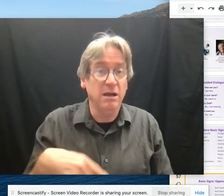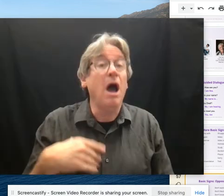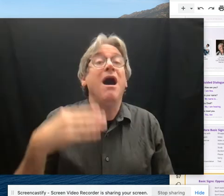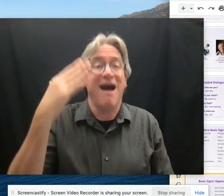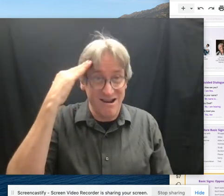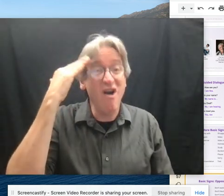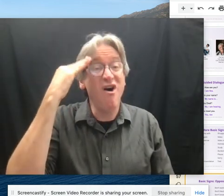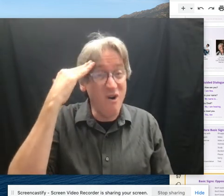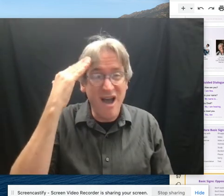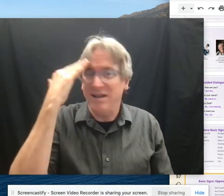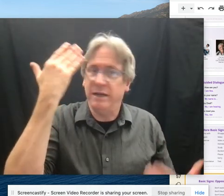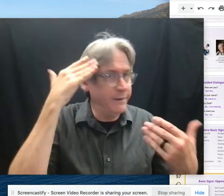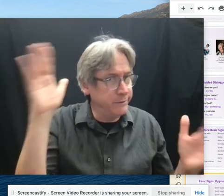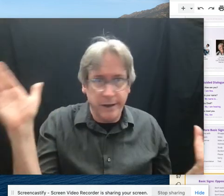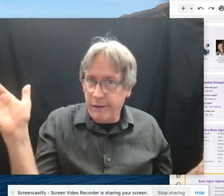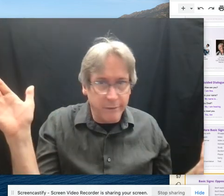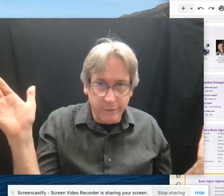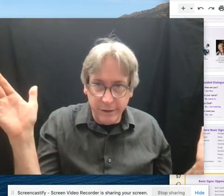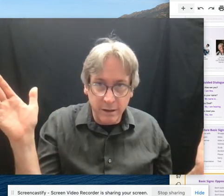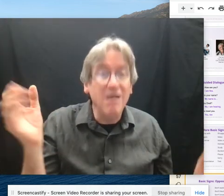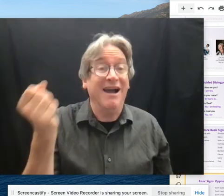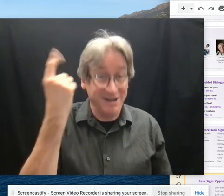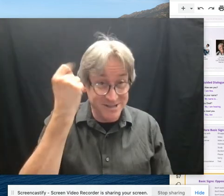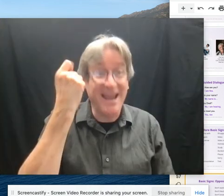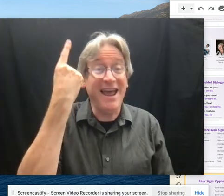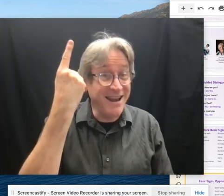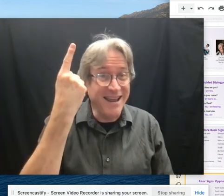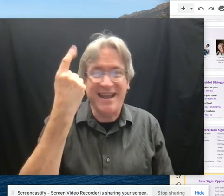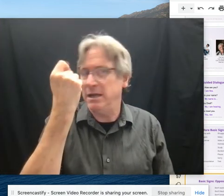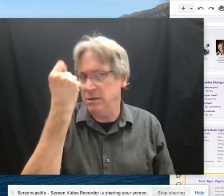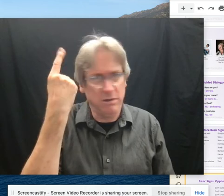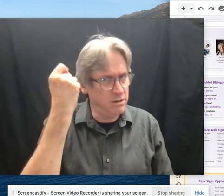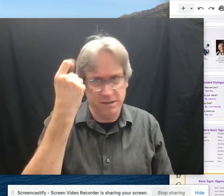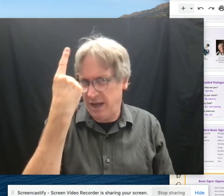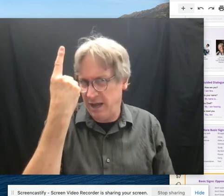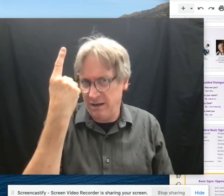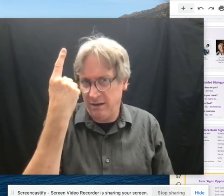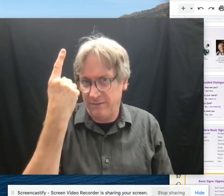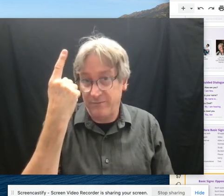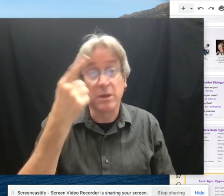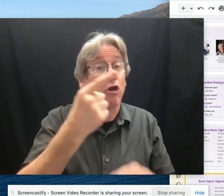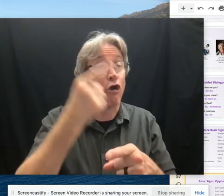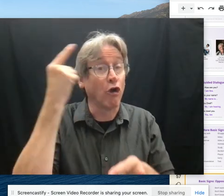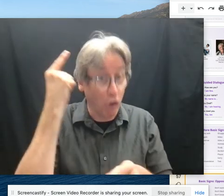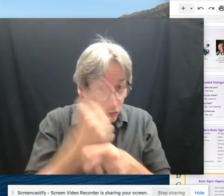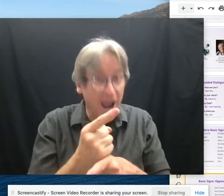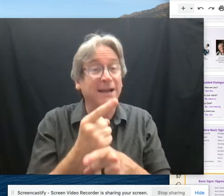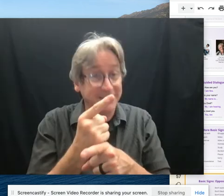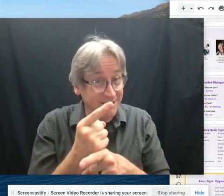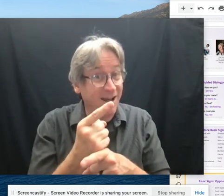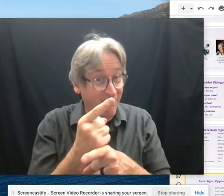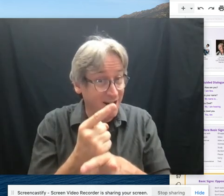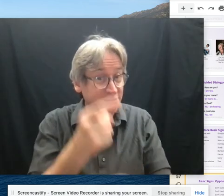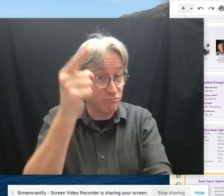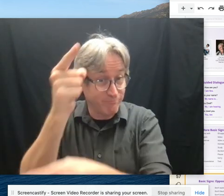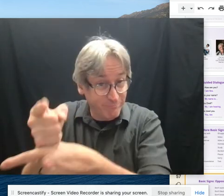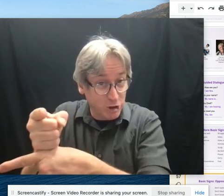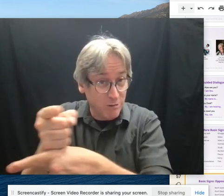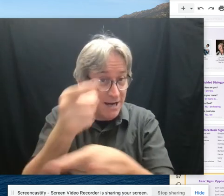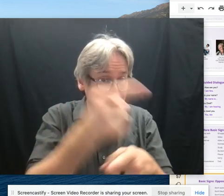head. I know, I don't know. I understand, I don't understand. Correct,